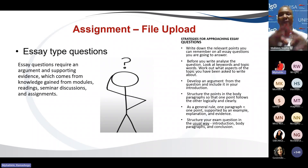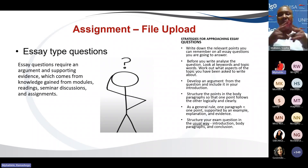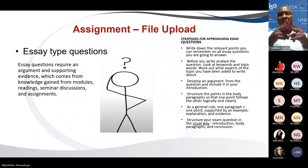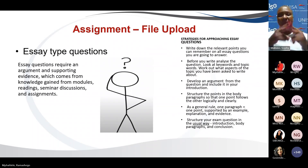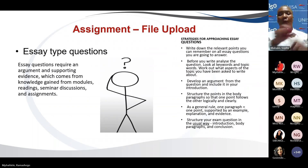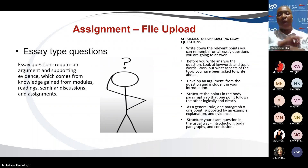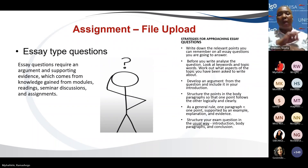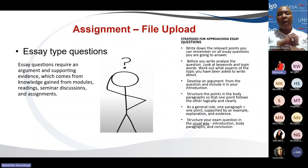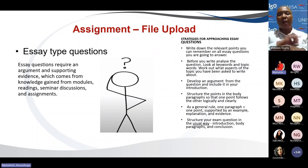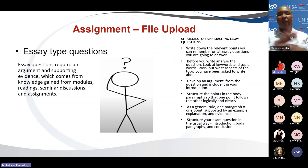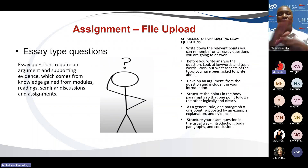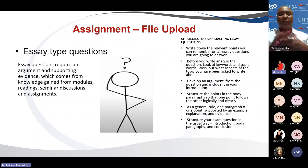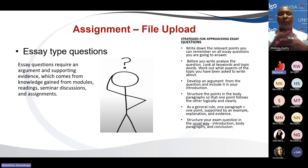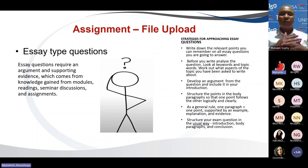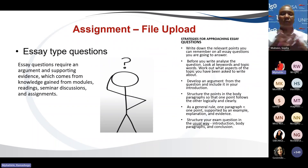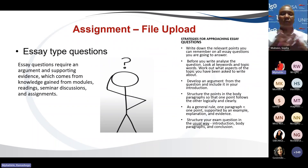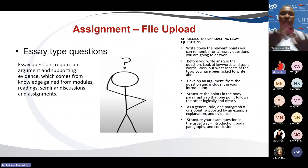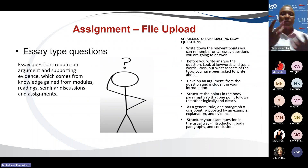because